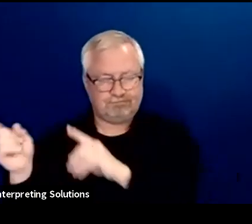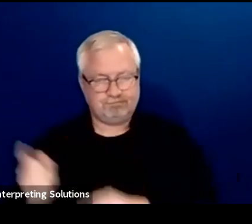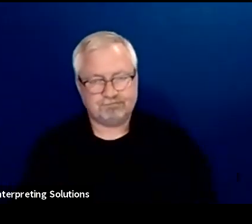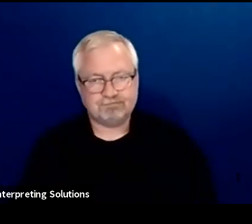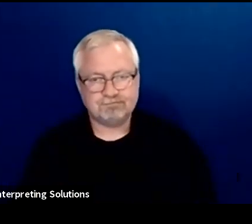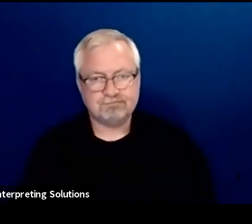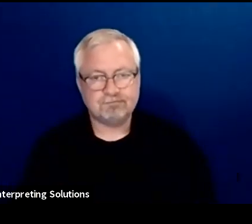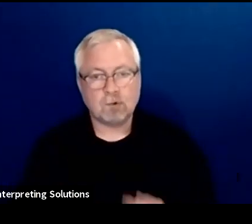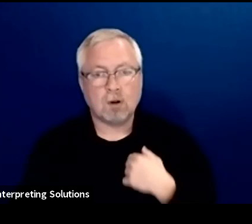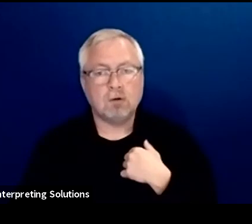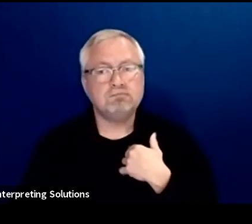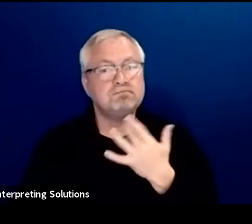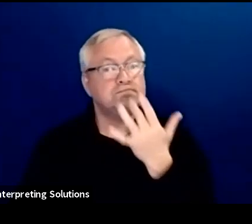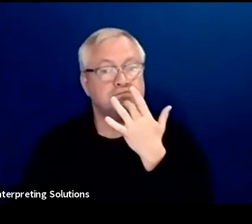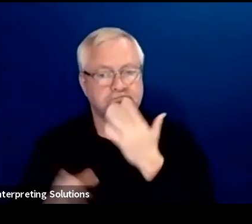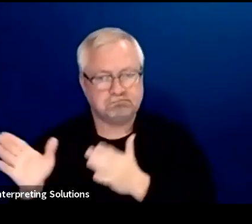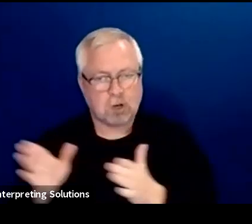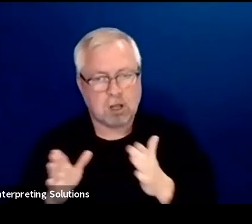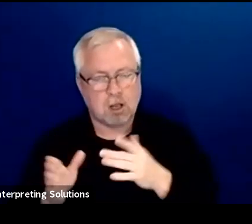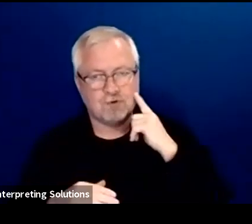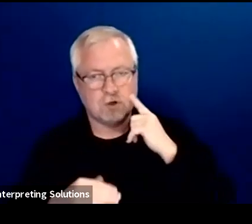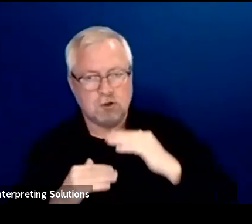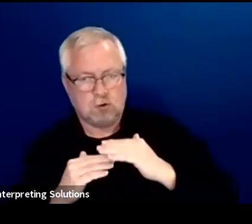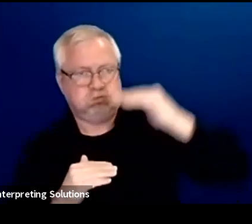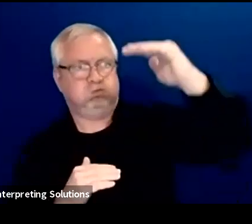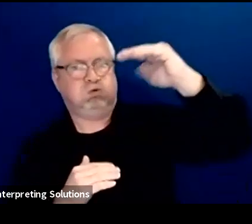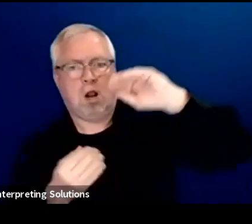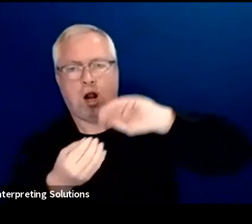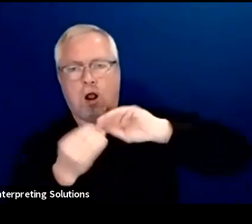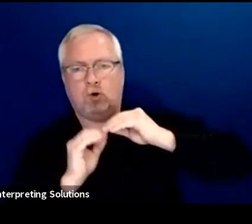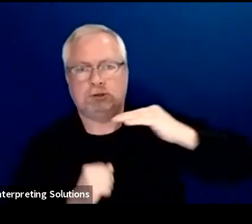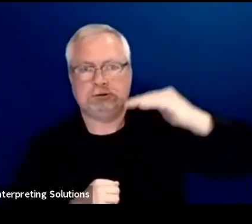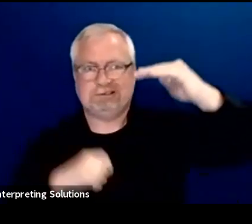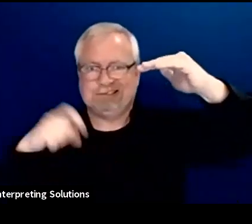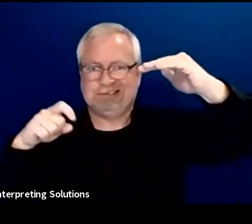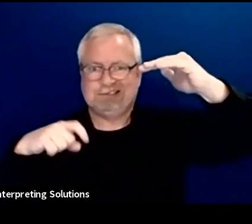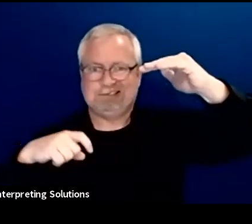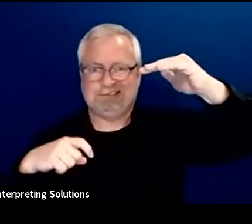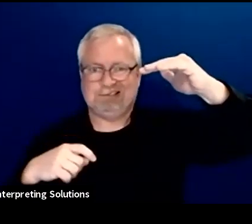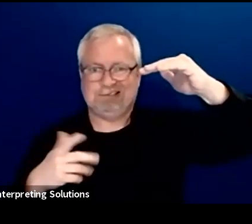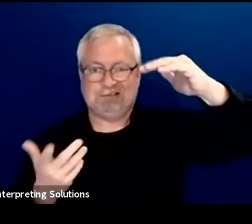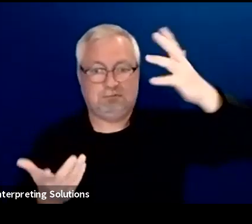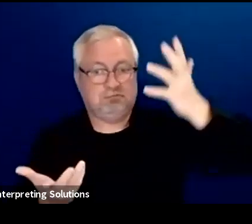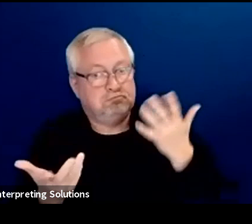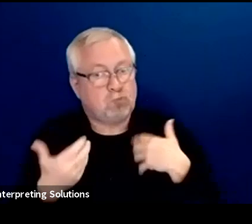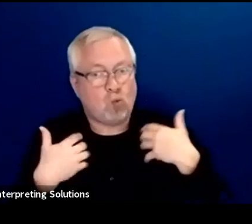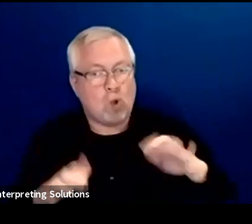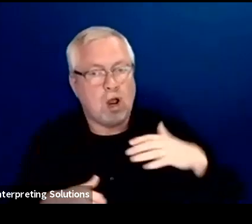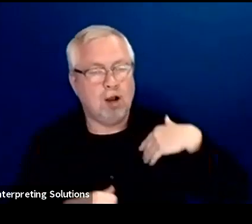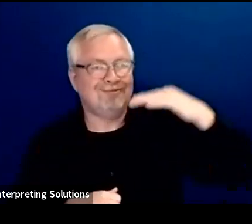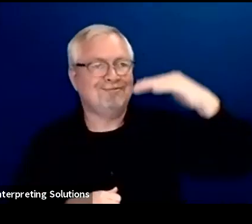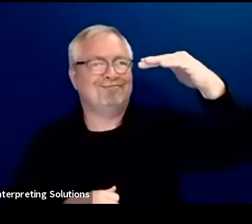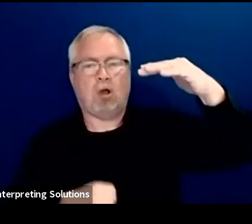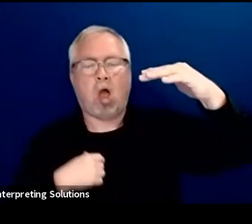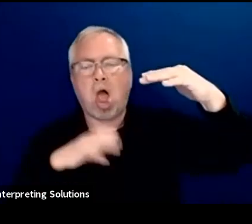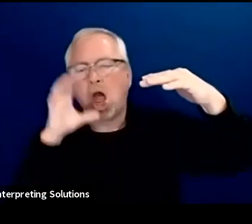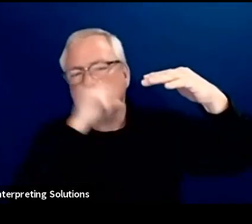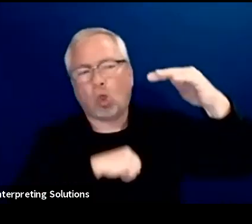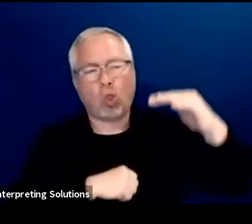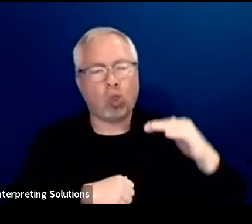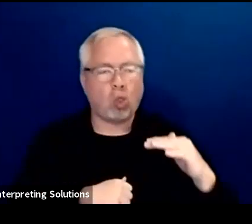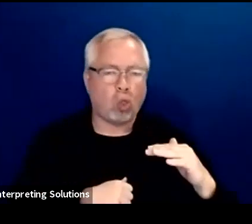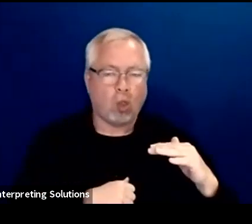higher level of need. We sure don't want to be underestimating what that need is. So,